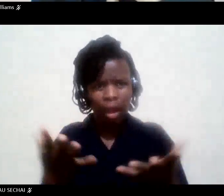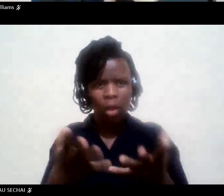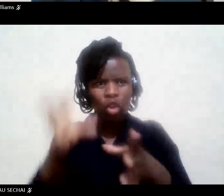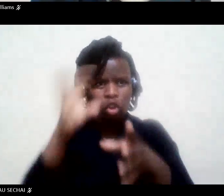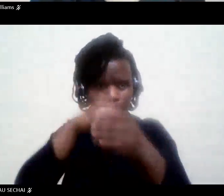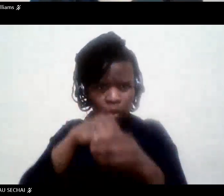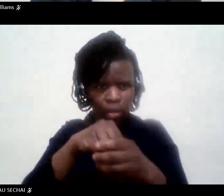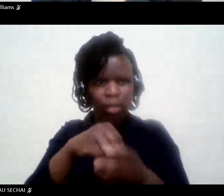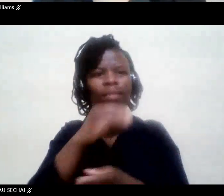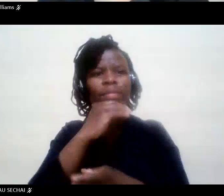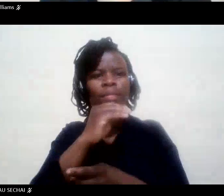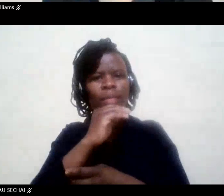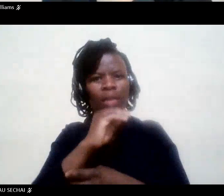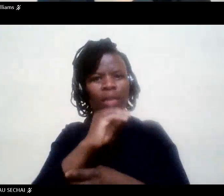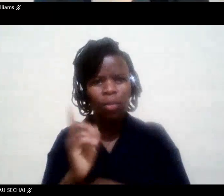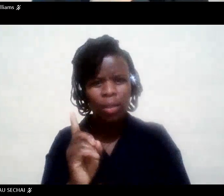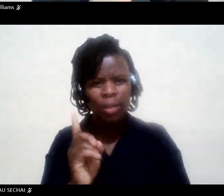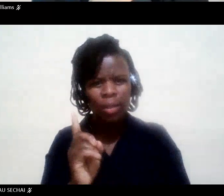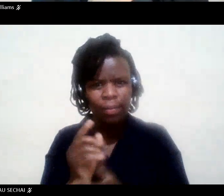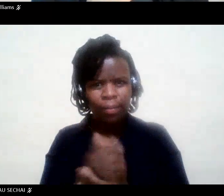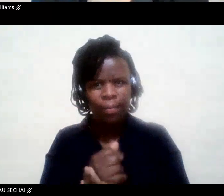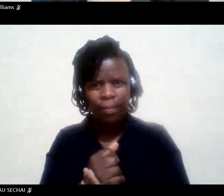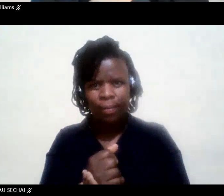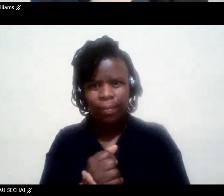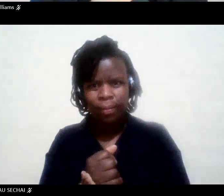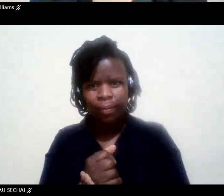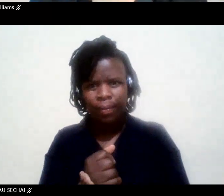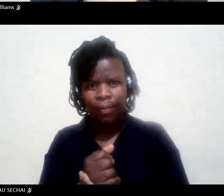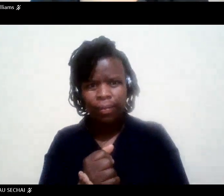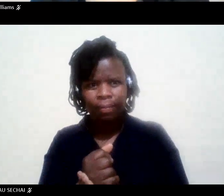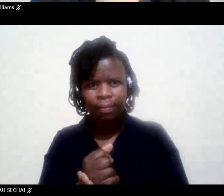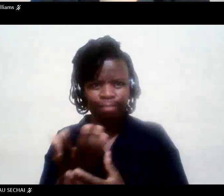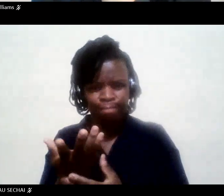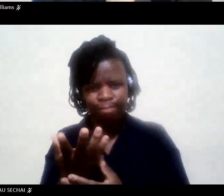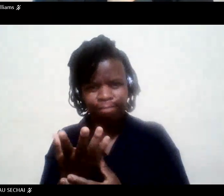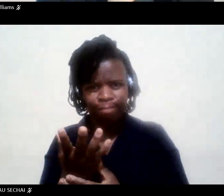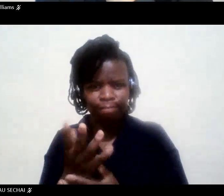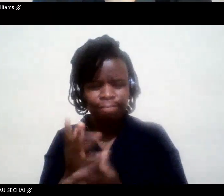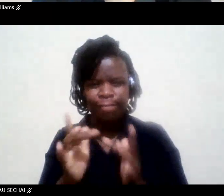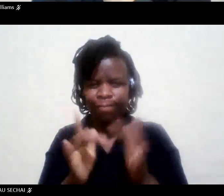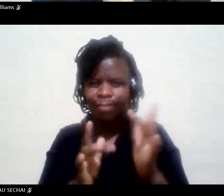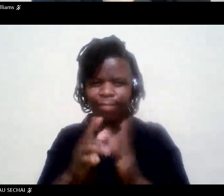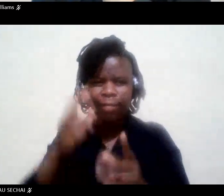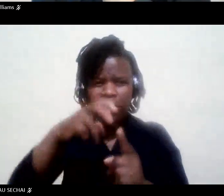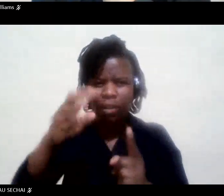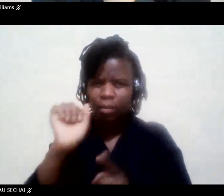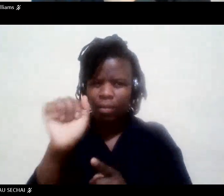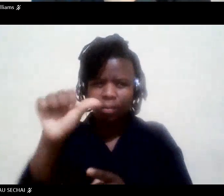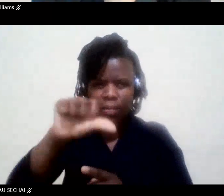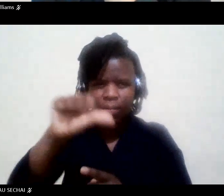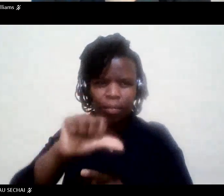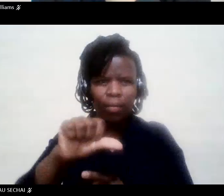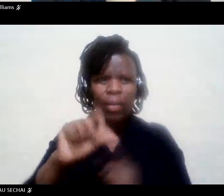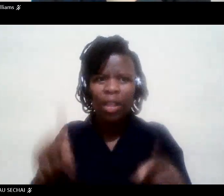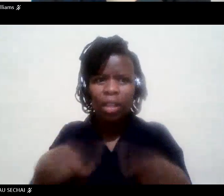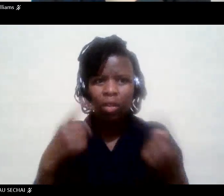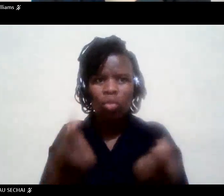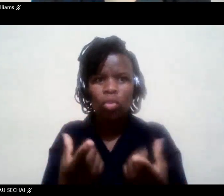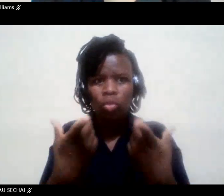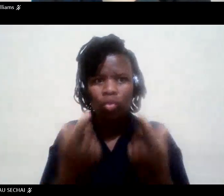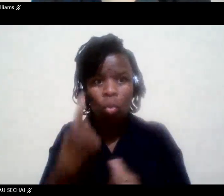this, we fix it. Disability tells you that you cannot just do one thing and fix it. It's an ongoing